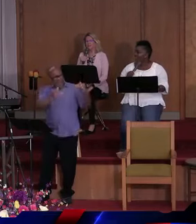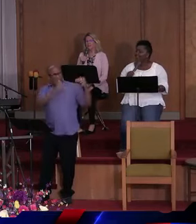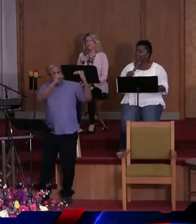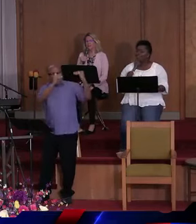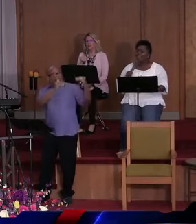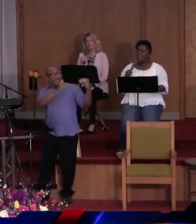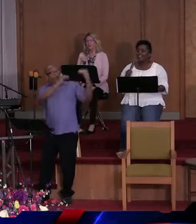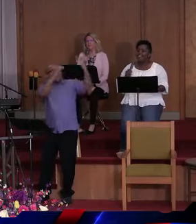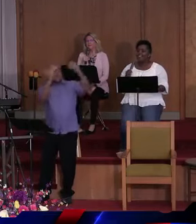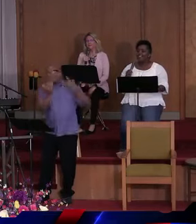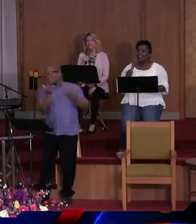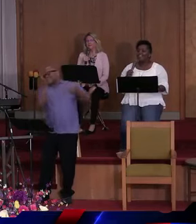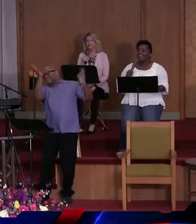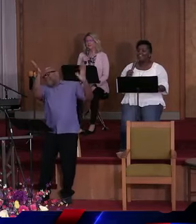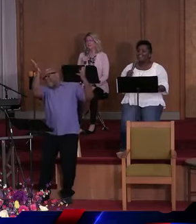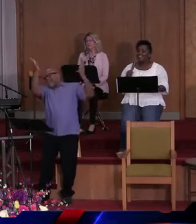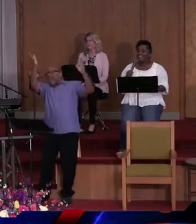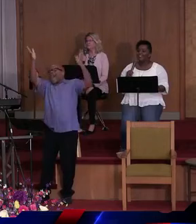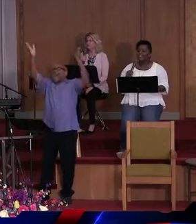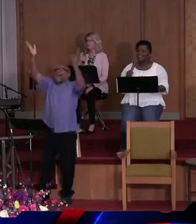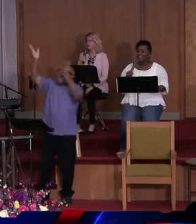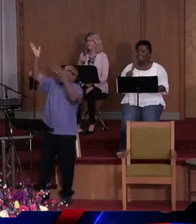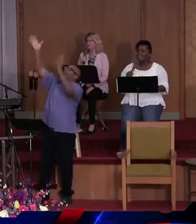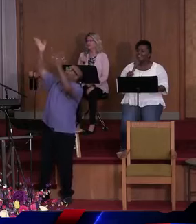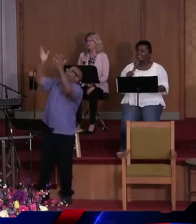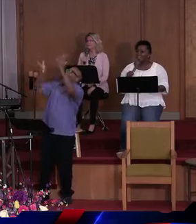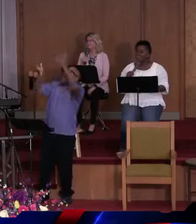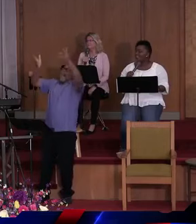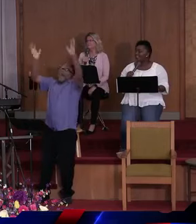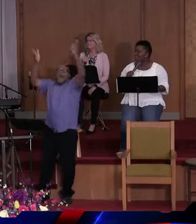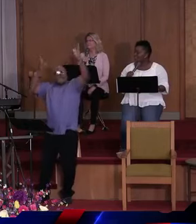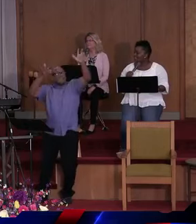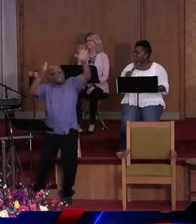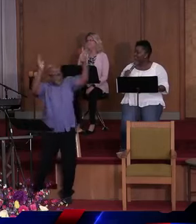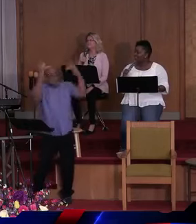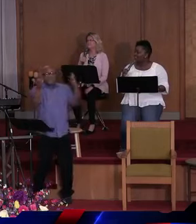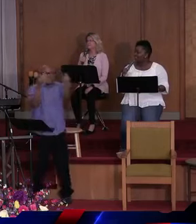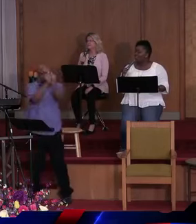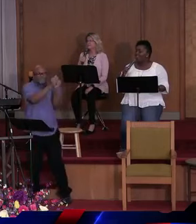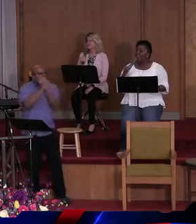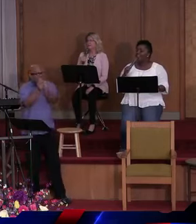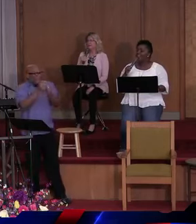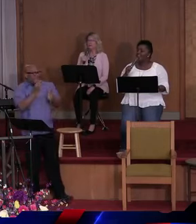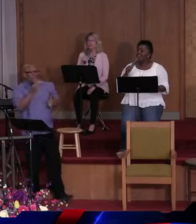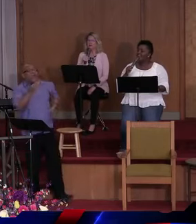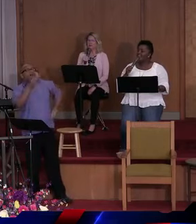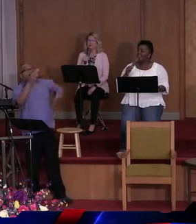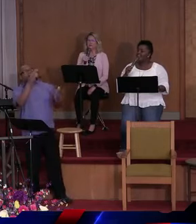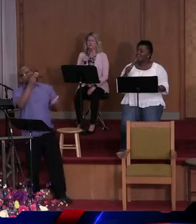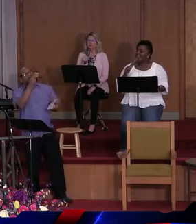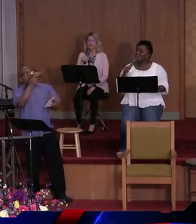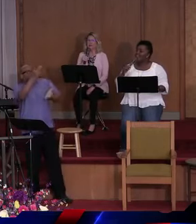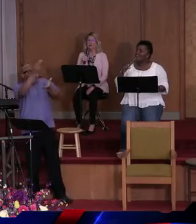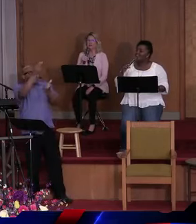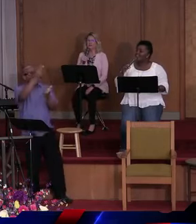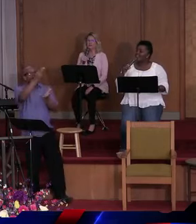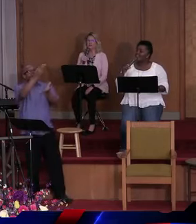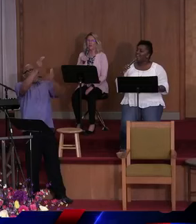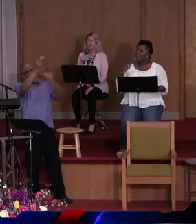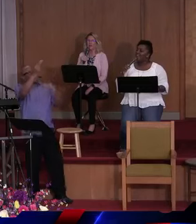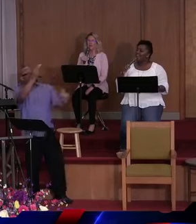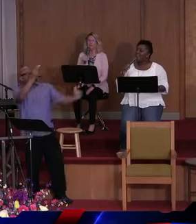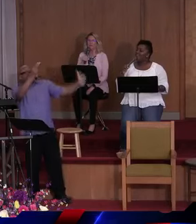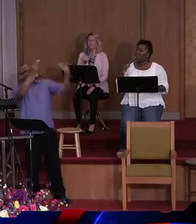Higher and higher and higher and higher, I lift you up. Come on, help me say it. Higher and higher and higher and higher,